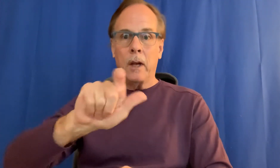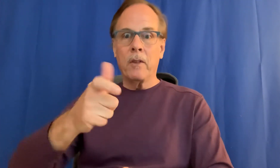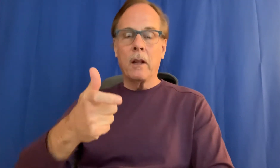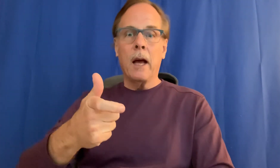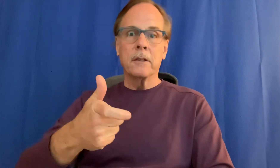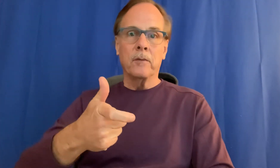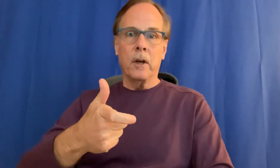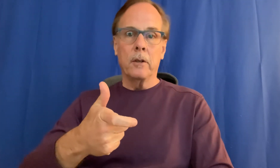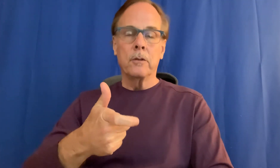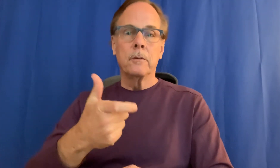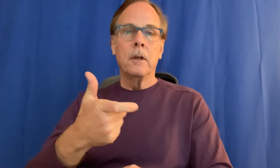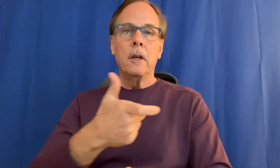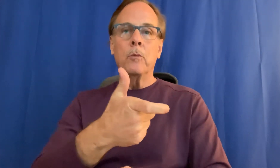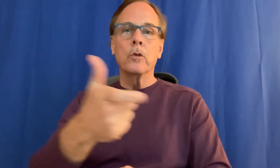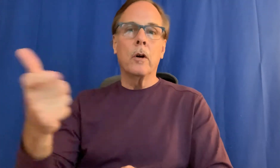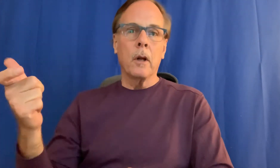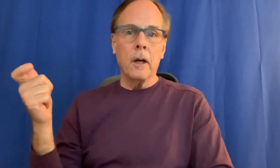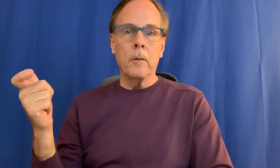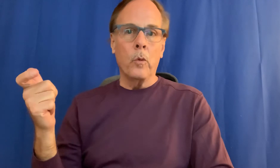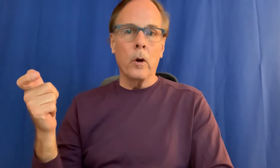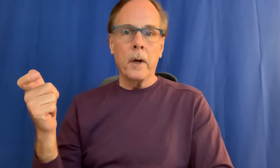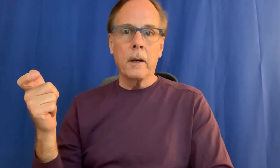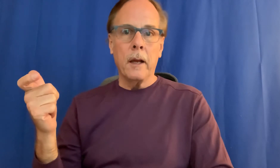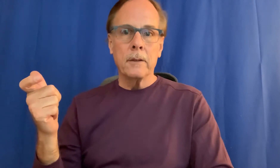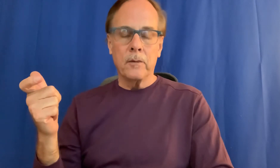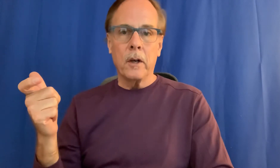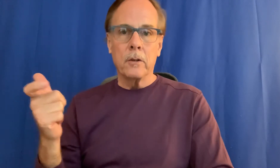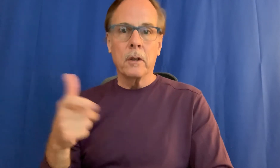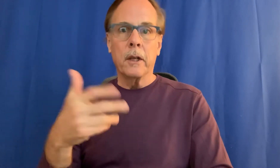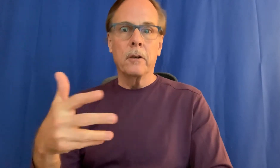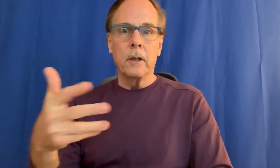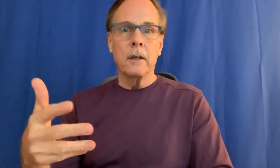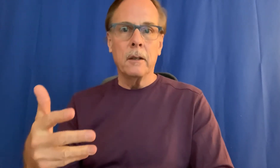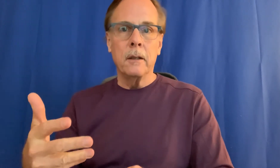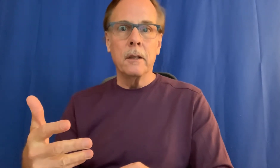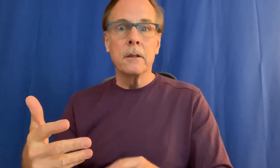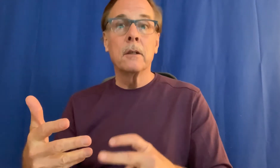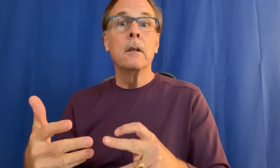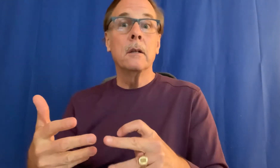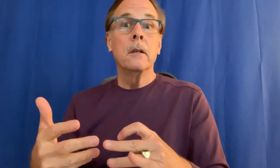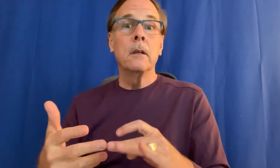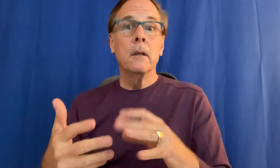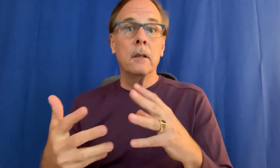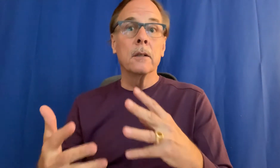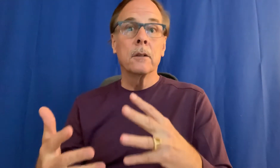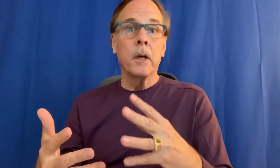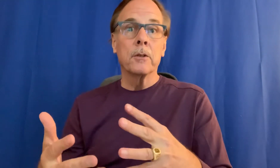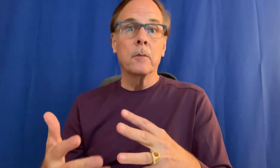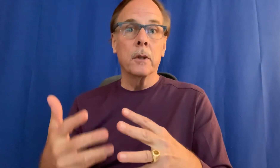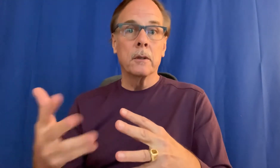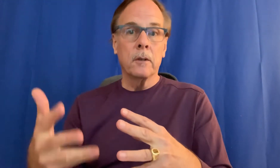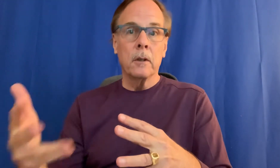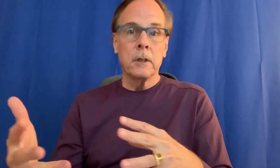the classifiers, and we'll talk a lot more about classifiers later, not in this semester, but the